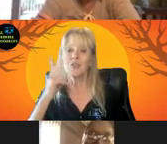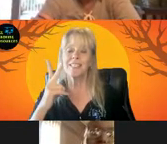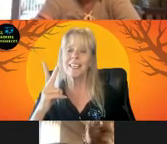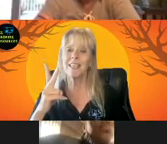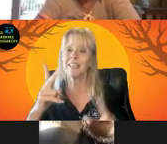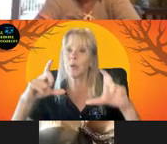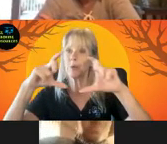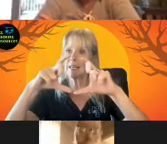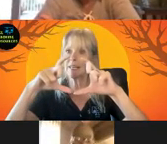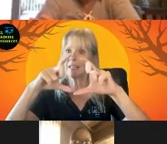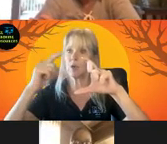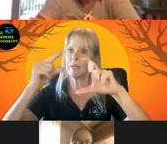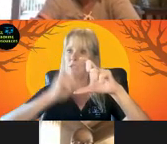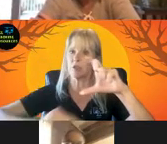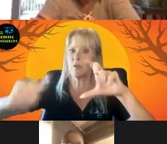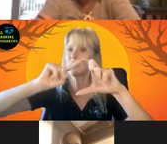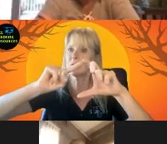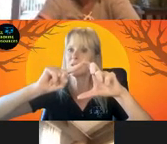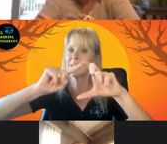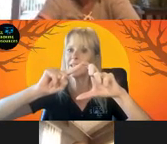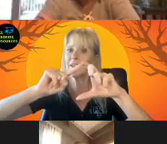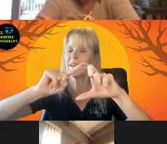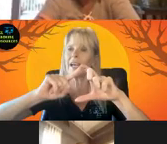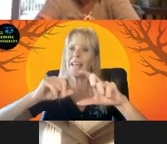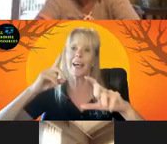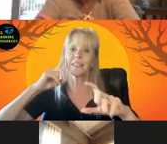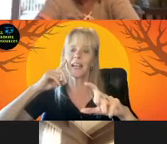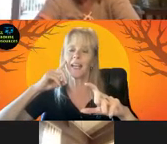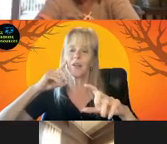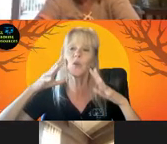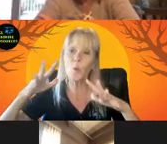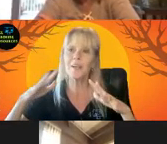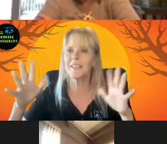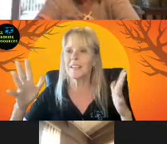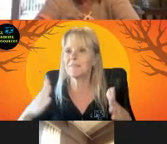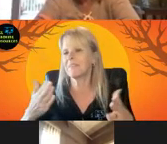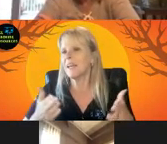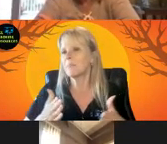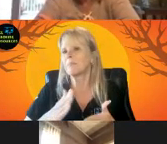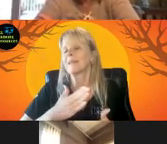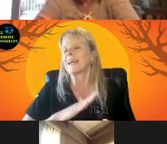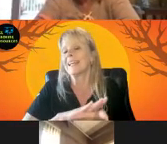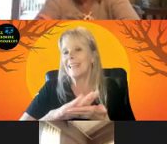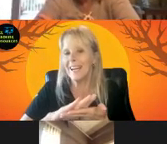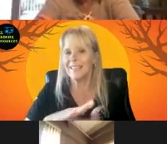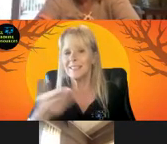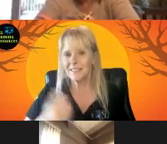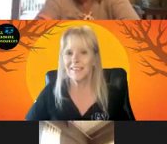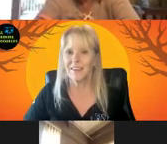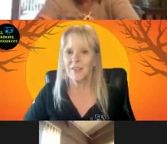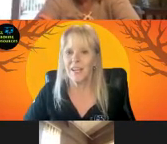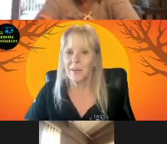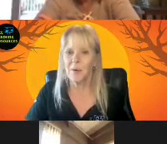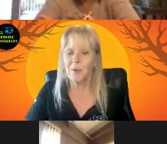And as you see, the green circle goes on here, and it has a noise that's kind of